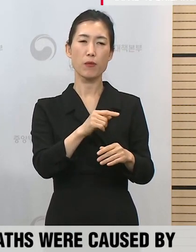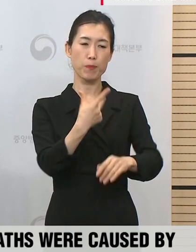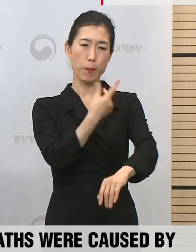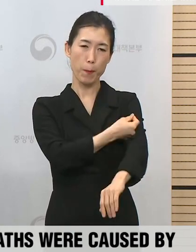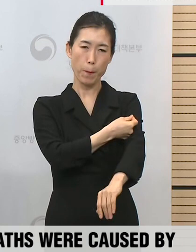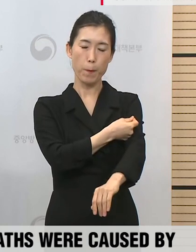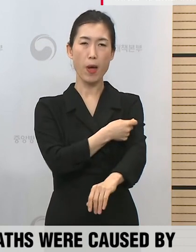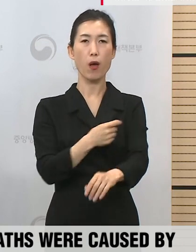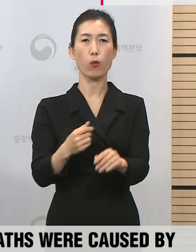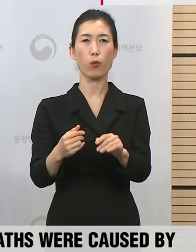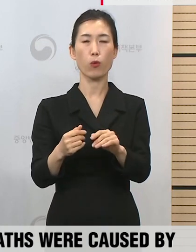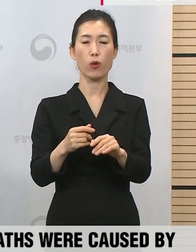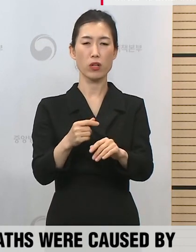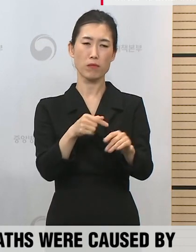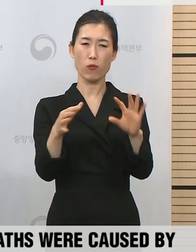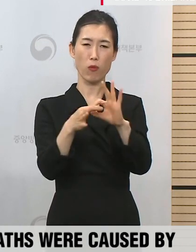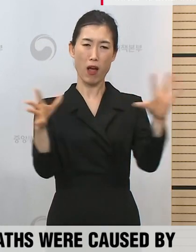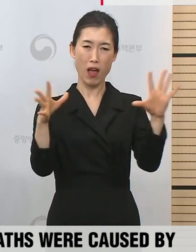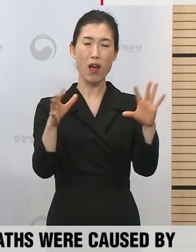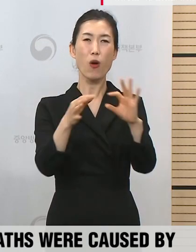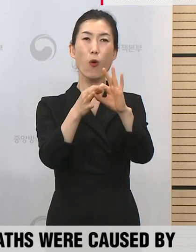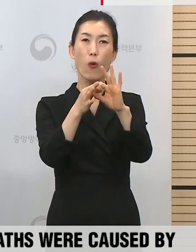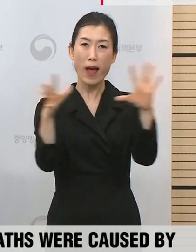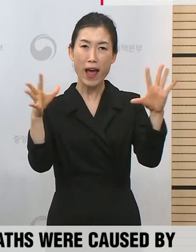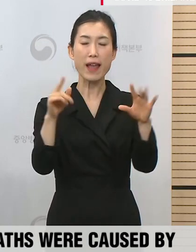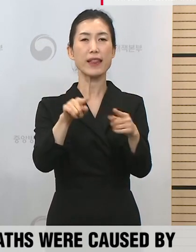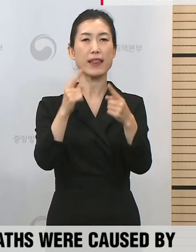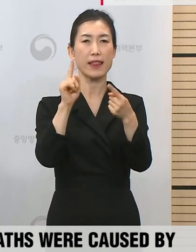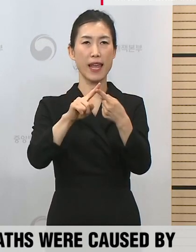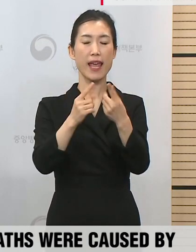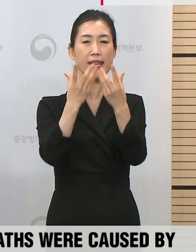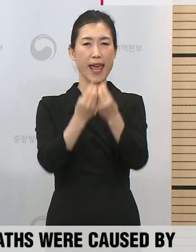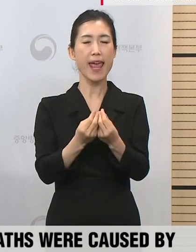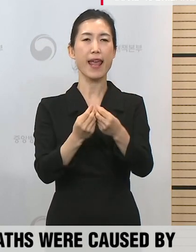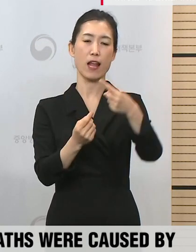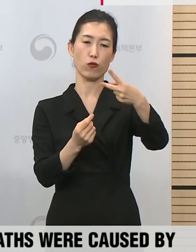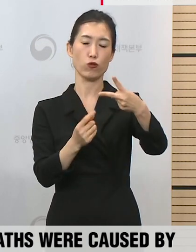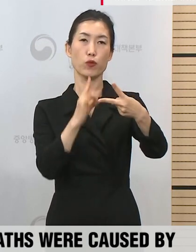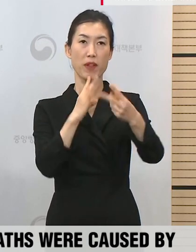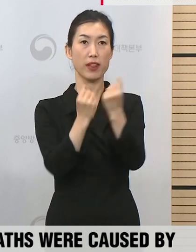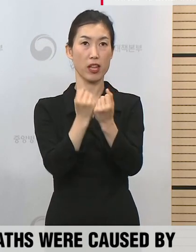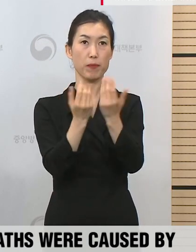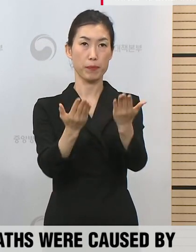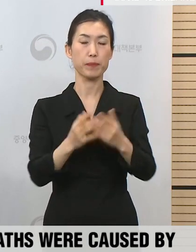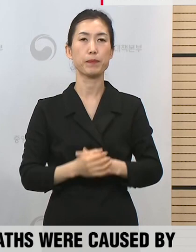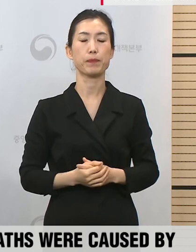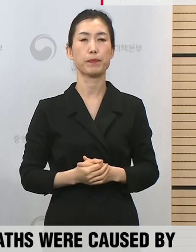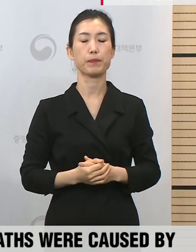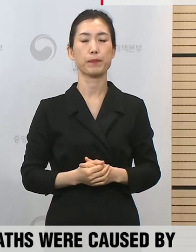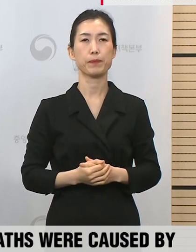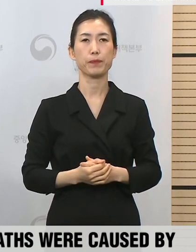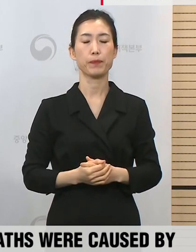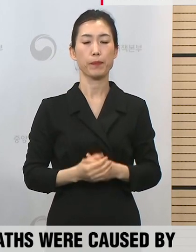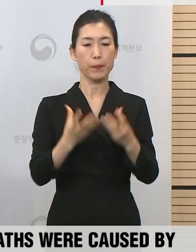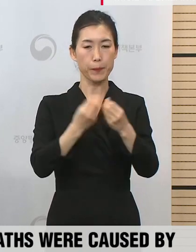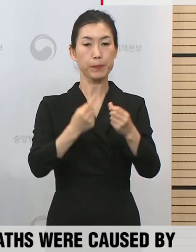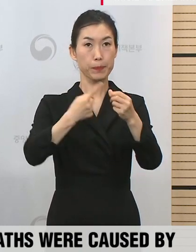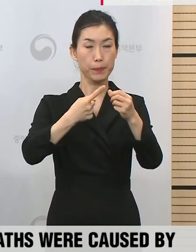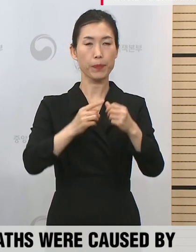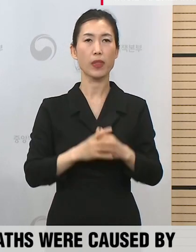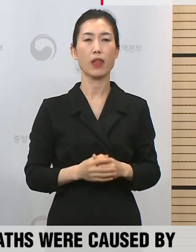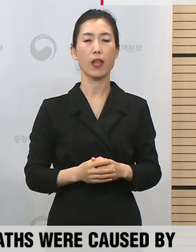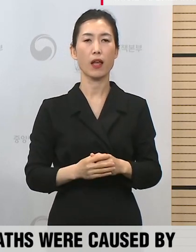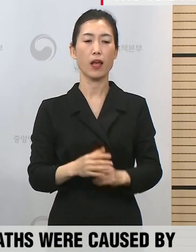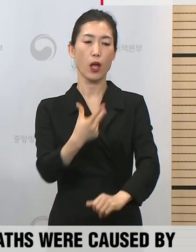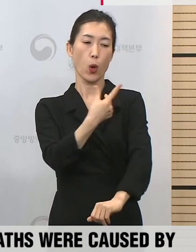the cases that we have seen that have been deemed difficult to see the correlation with the vaccine, here are two